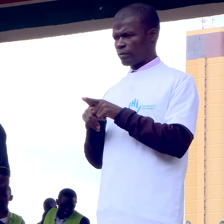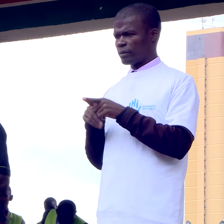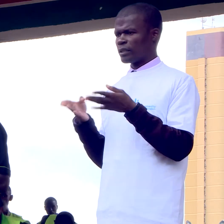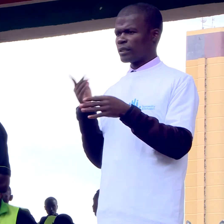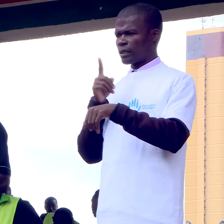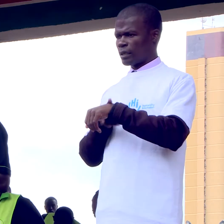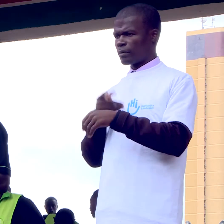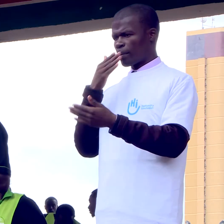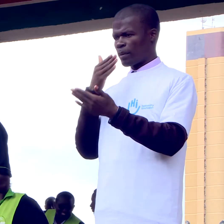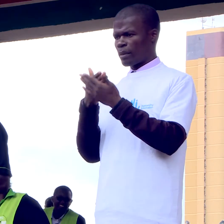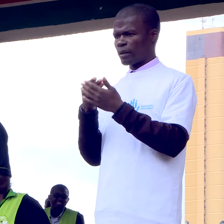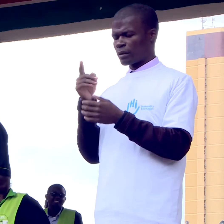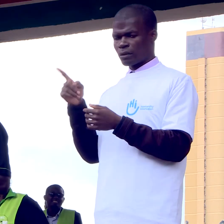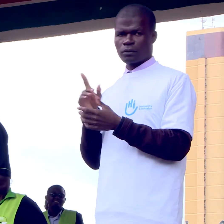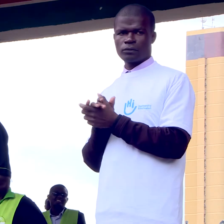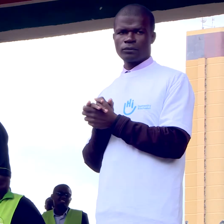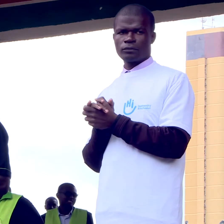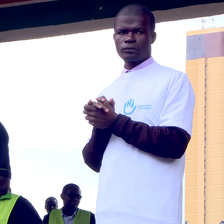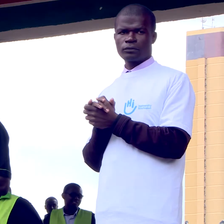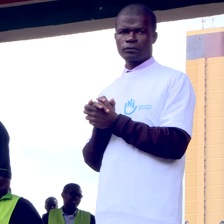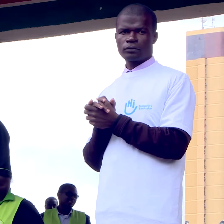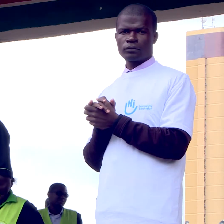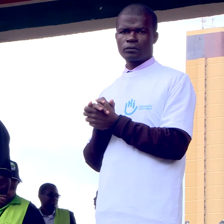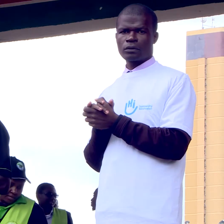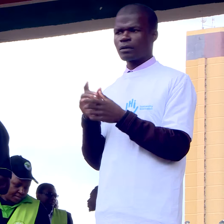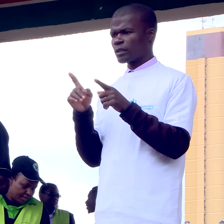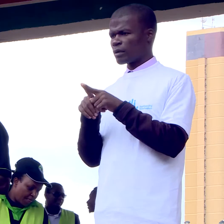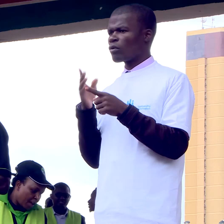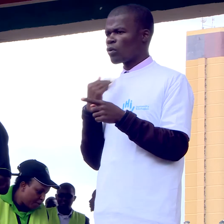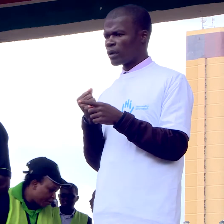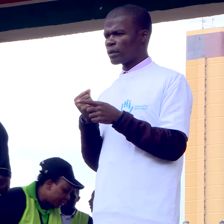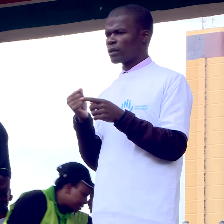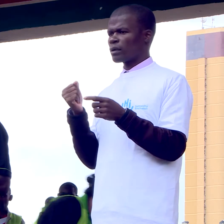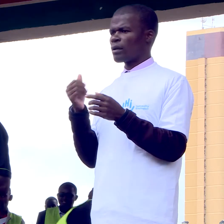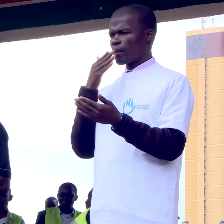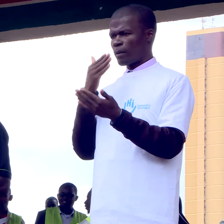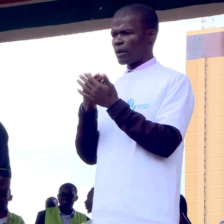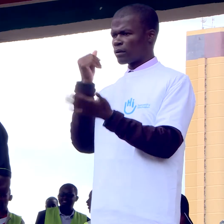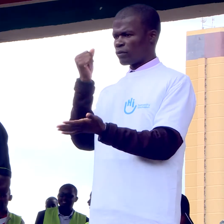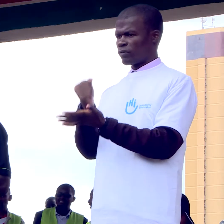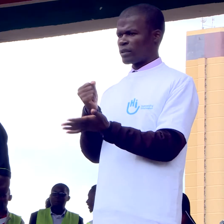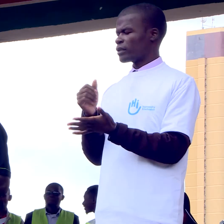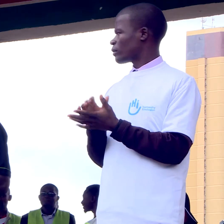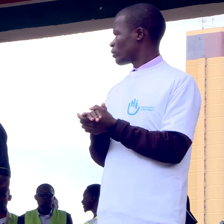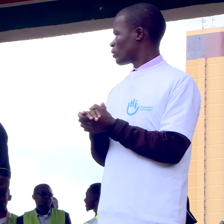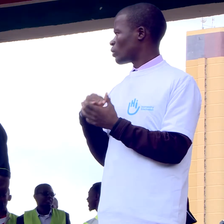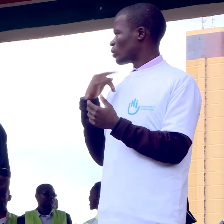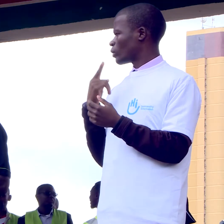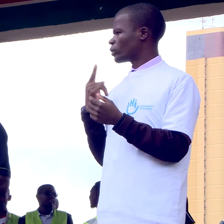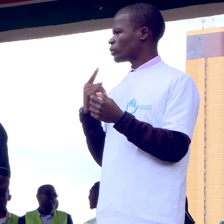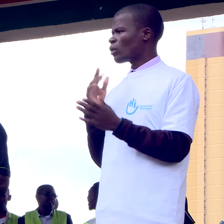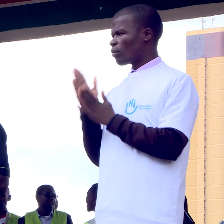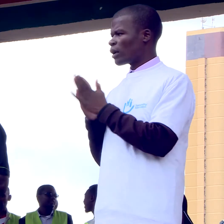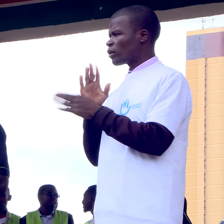us. And also wish to thank the staff led by DVRO who have put this